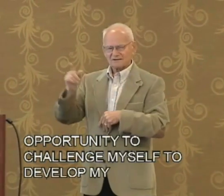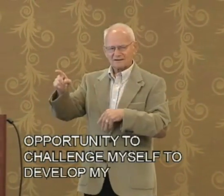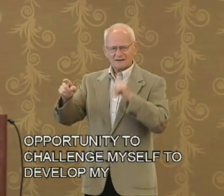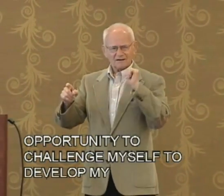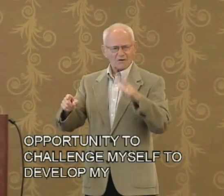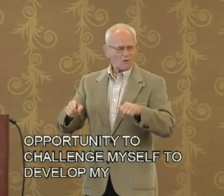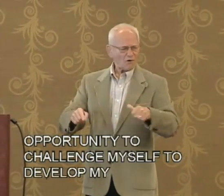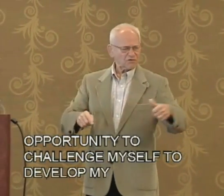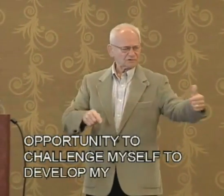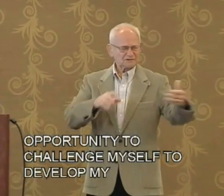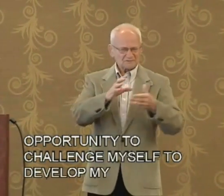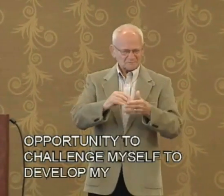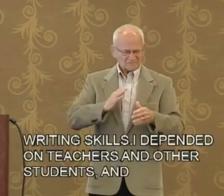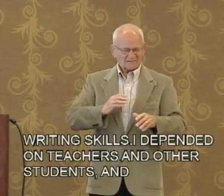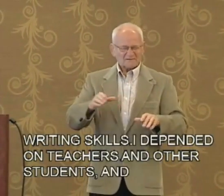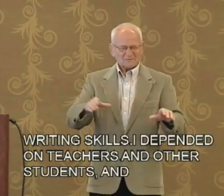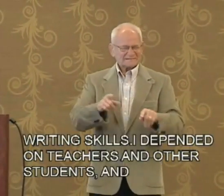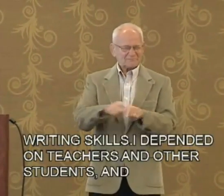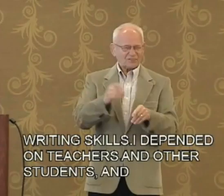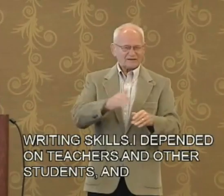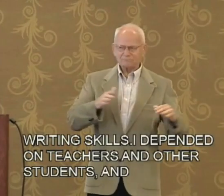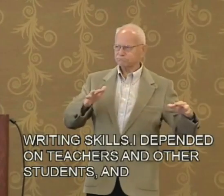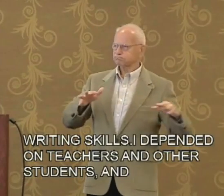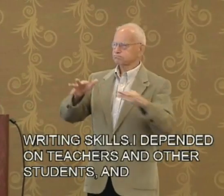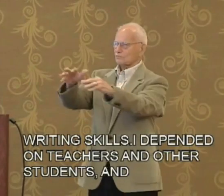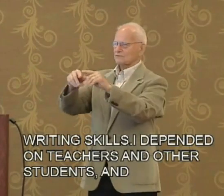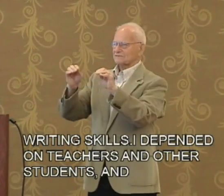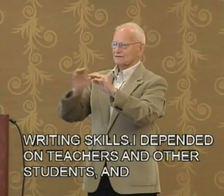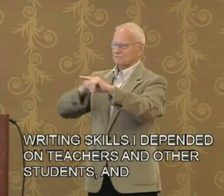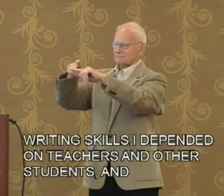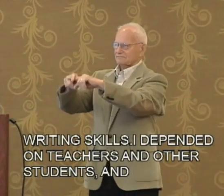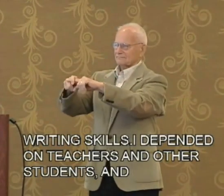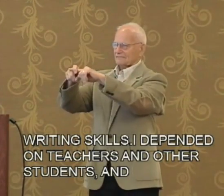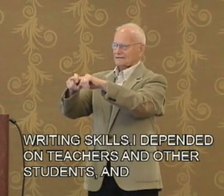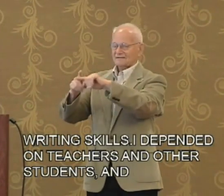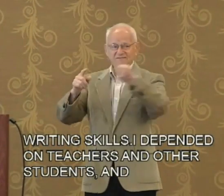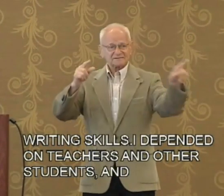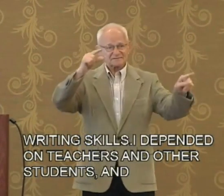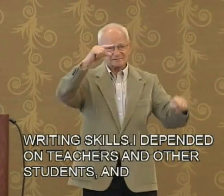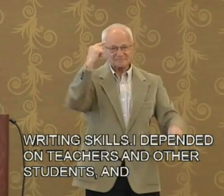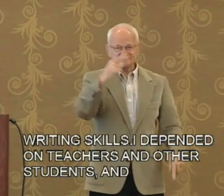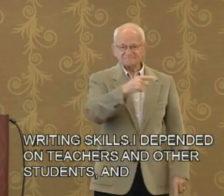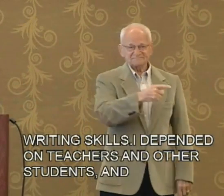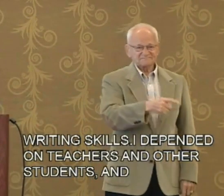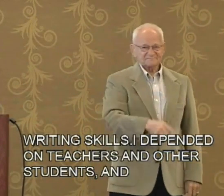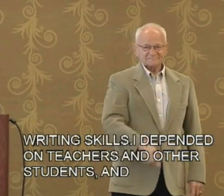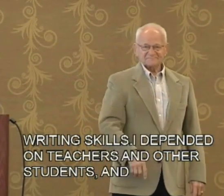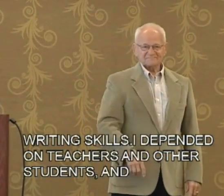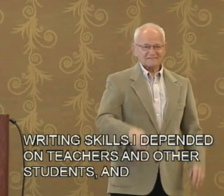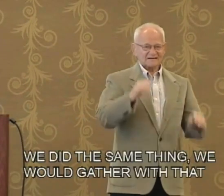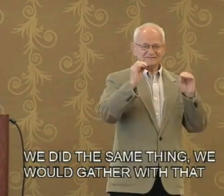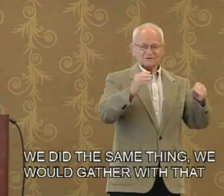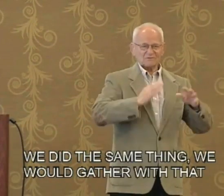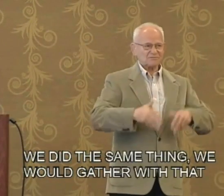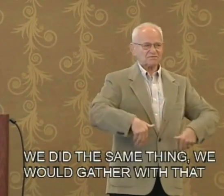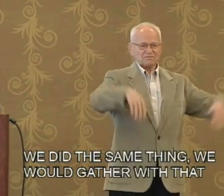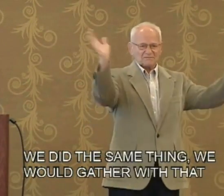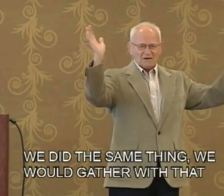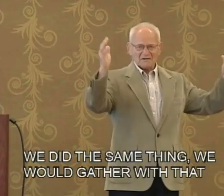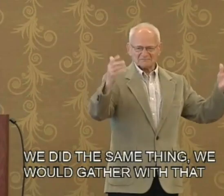I depended on the teachers and other students. And we did the same thing. would gather with that teacher